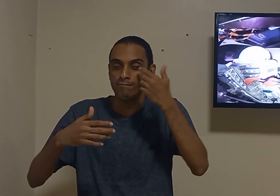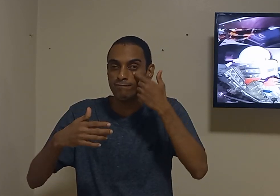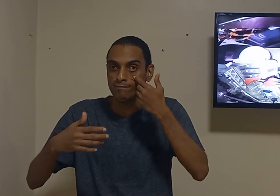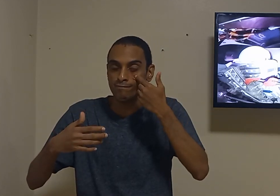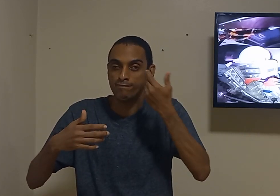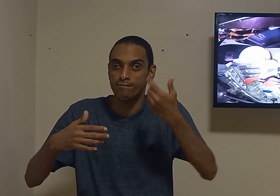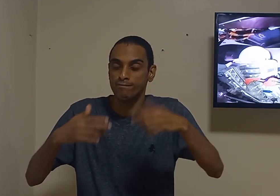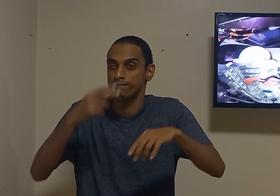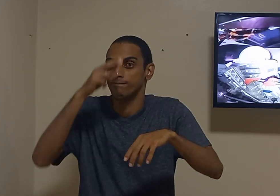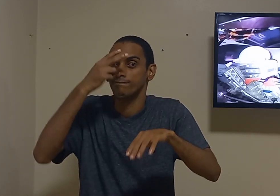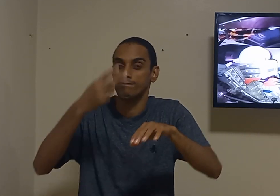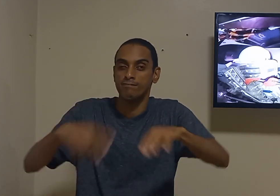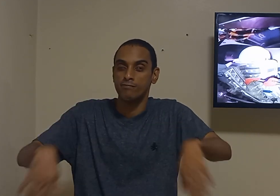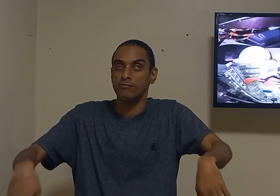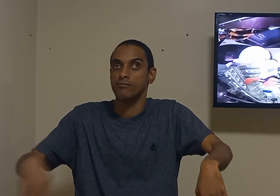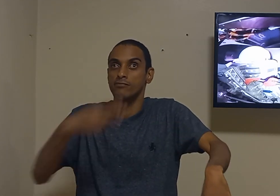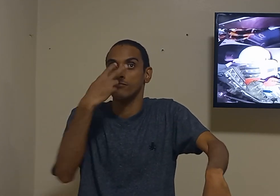name.